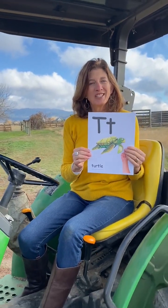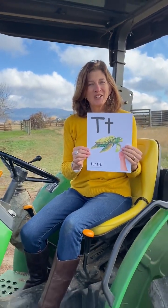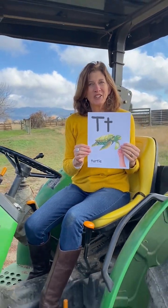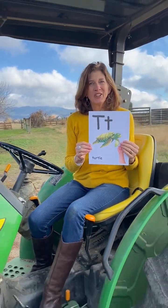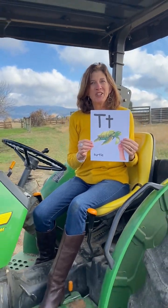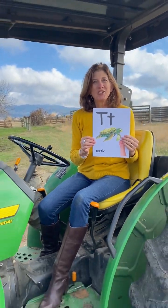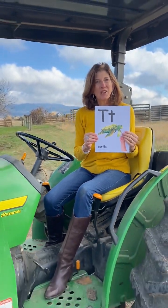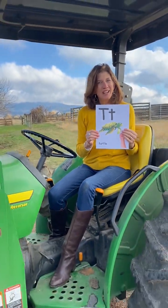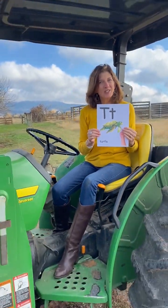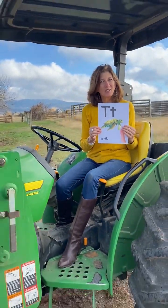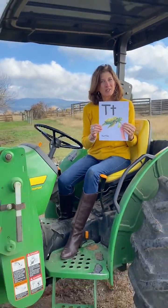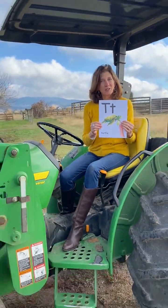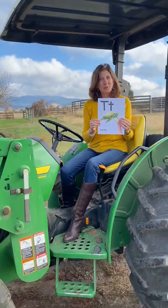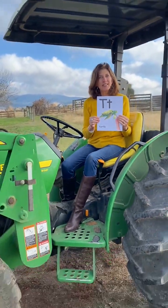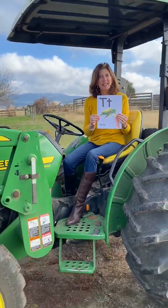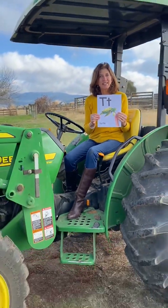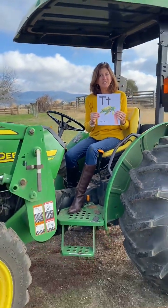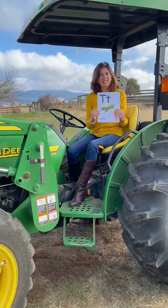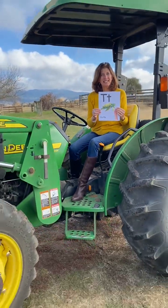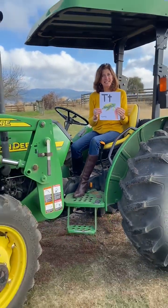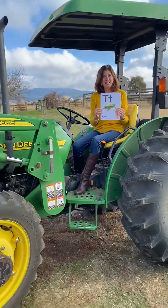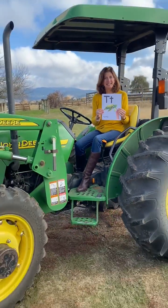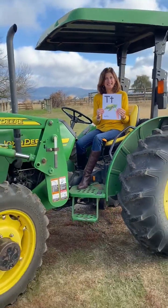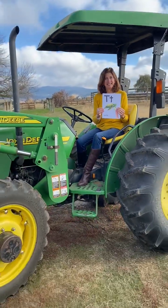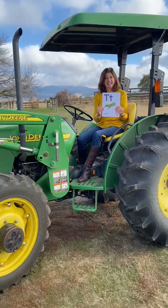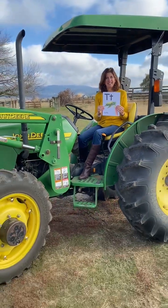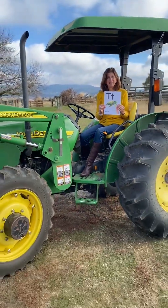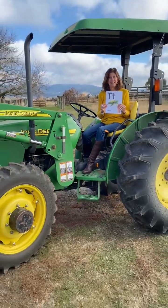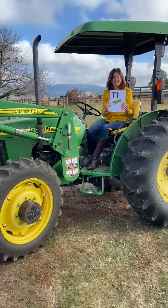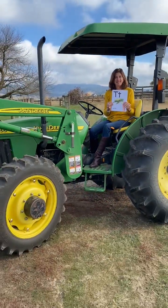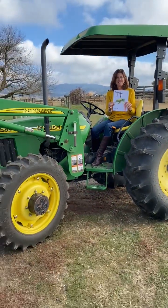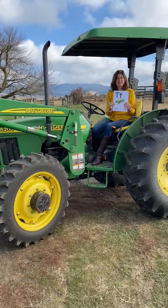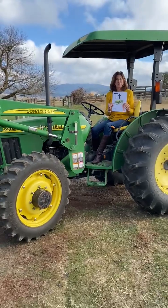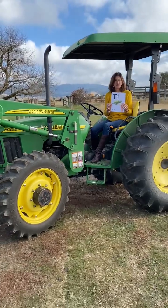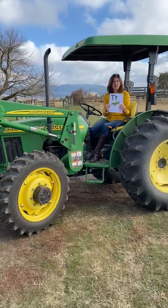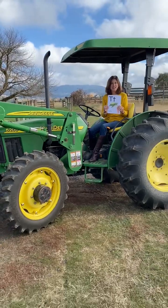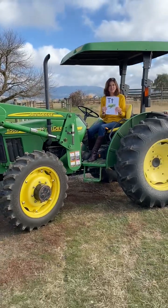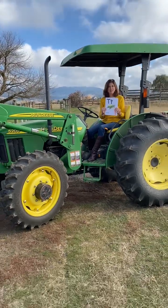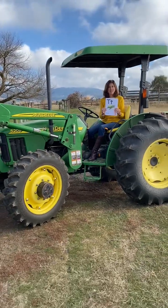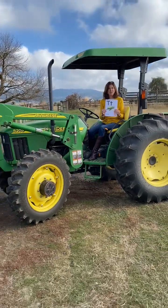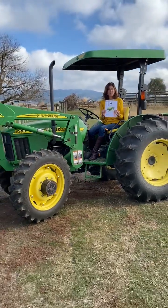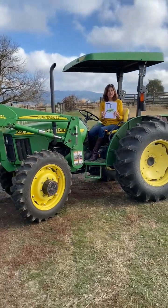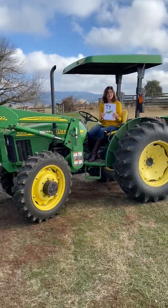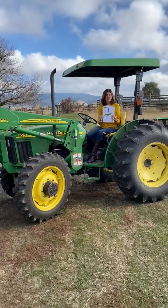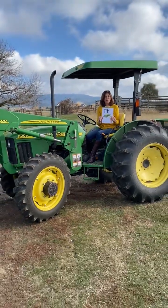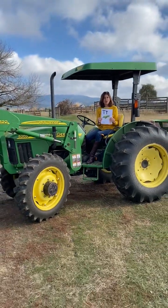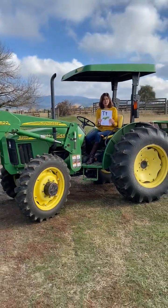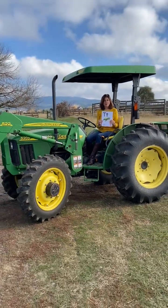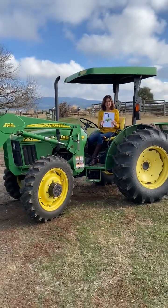Tractor. Tractor starts with the letter T. This is a tractor. They use it on a farm.